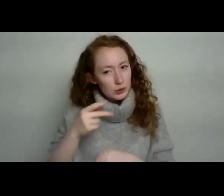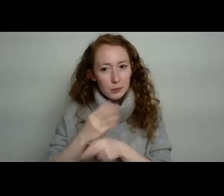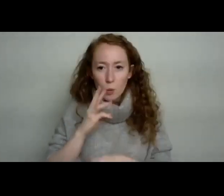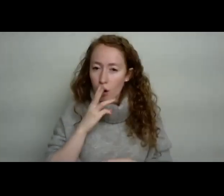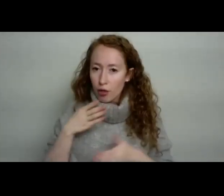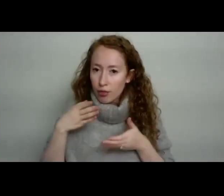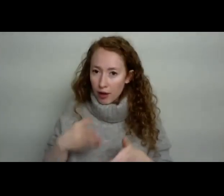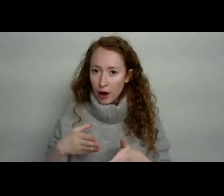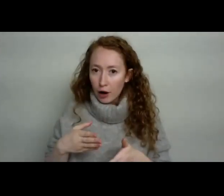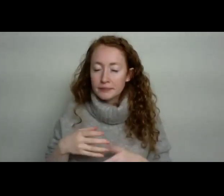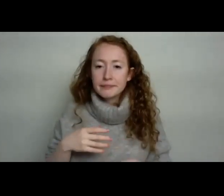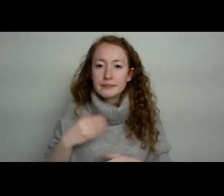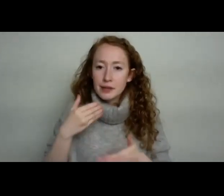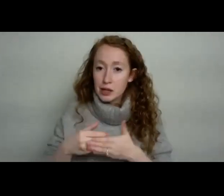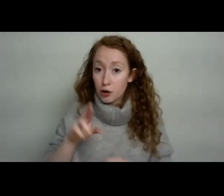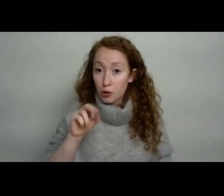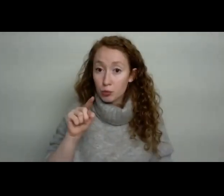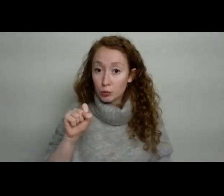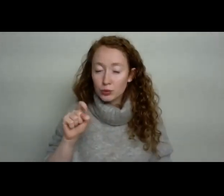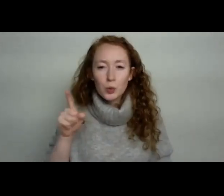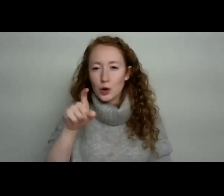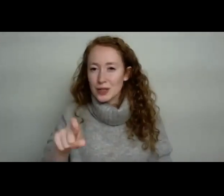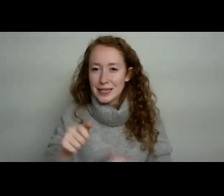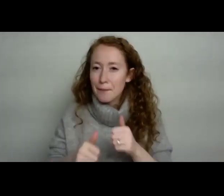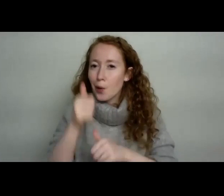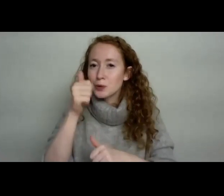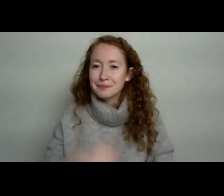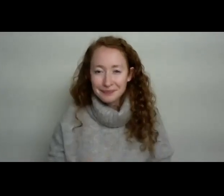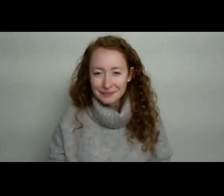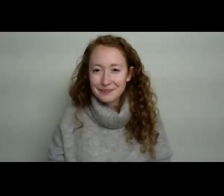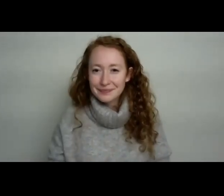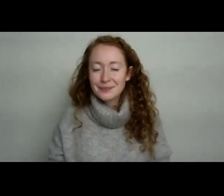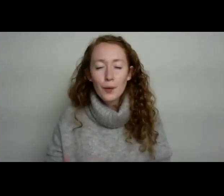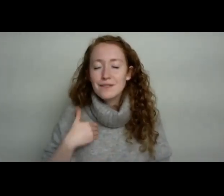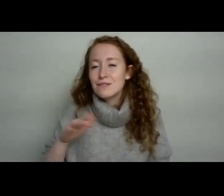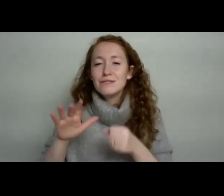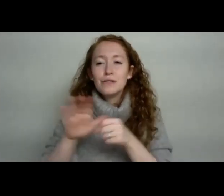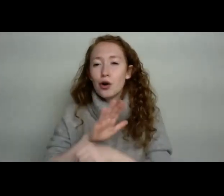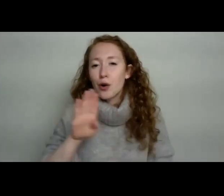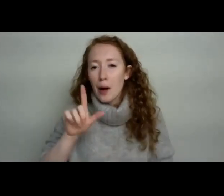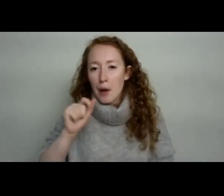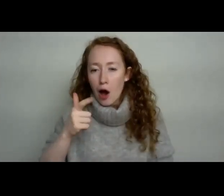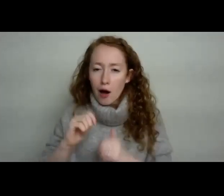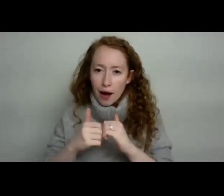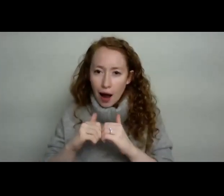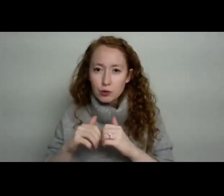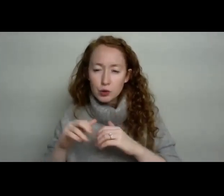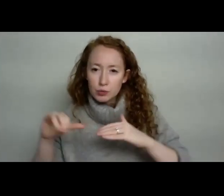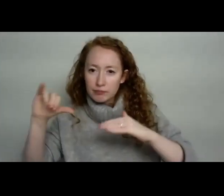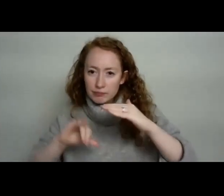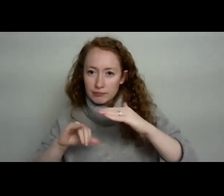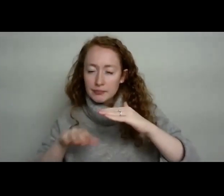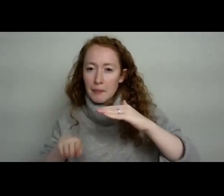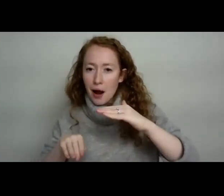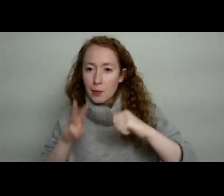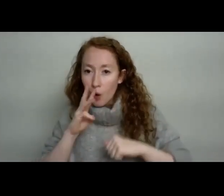roots, right where you need it most. And so yes, check out our whole blog about bottom watering. And there's a whole section in our Rise